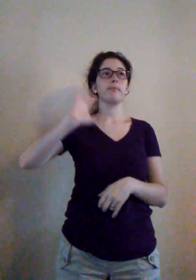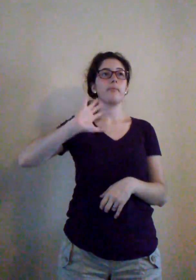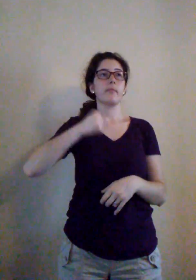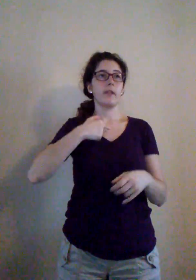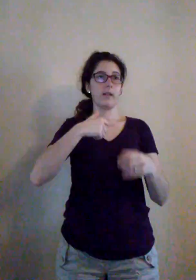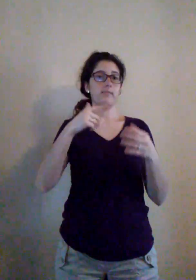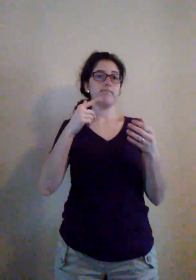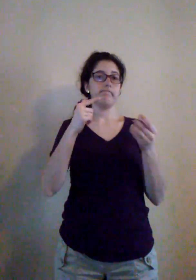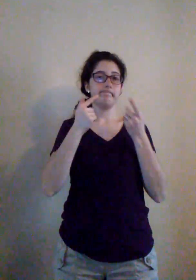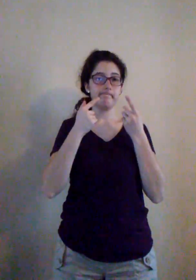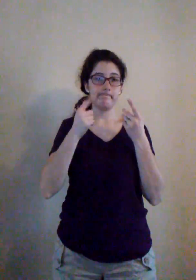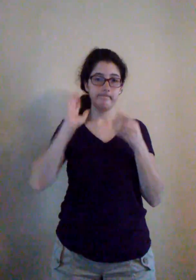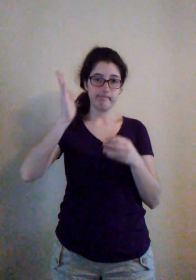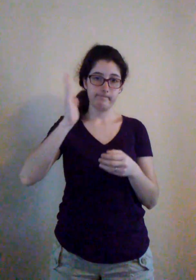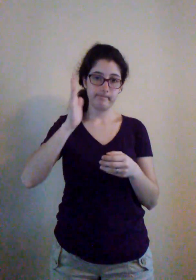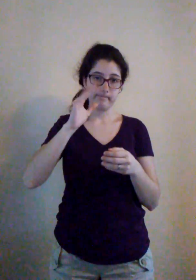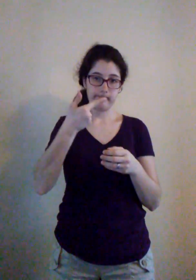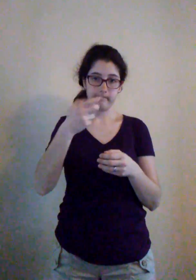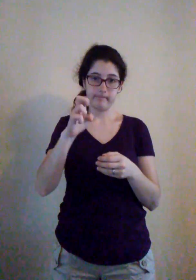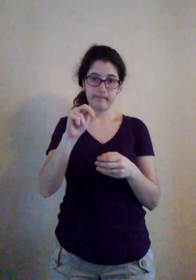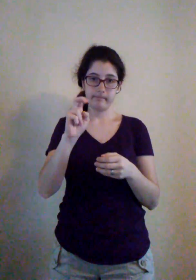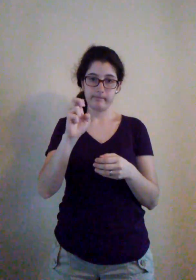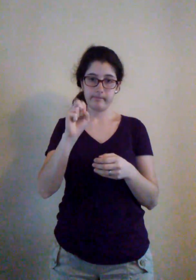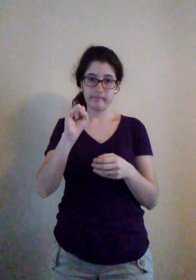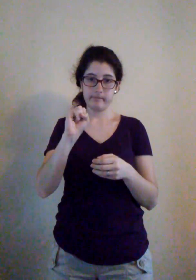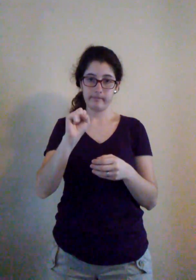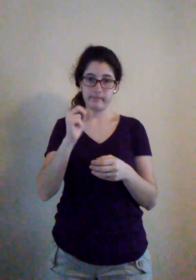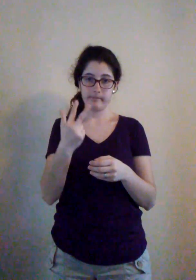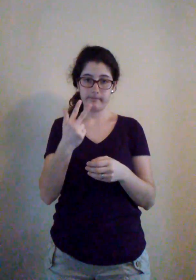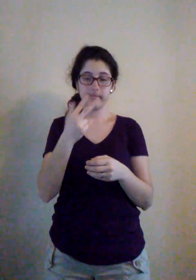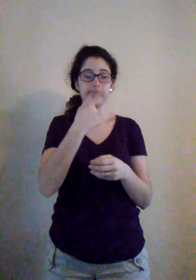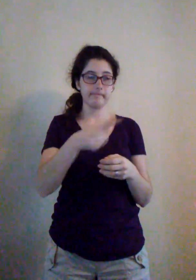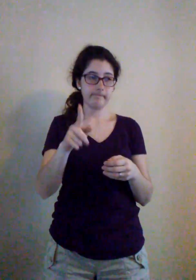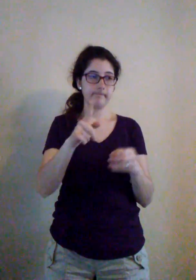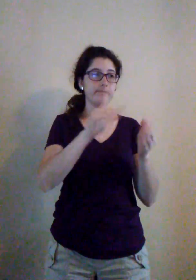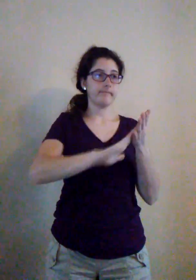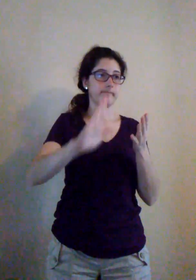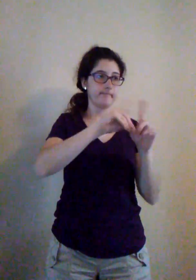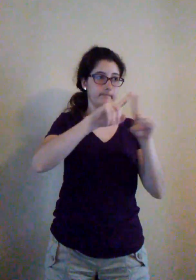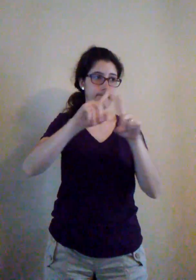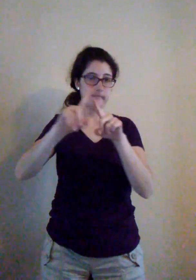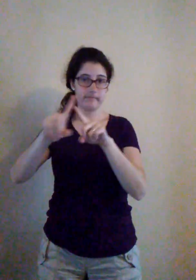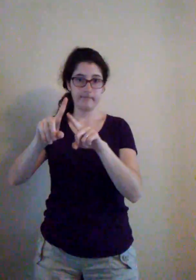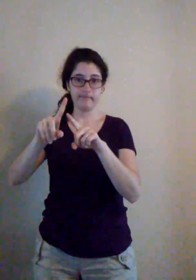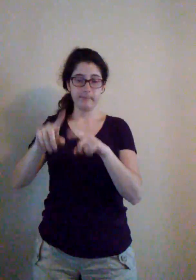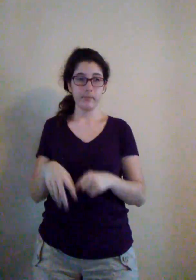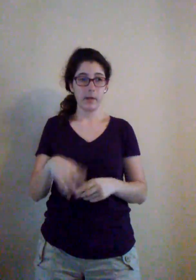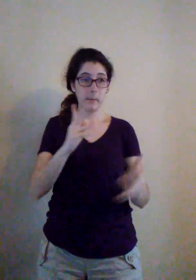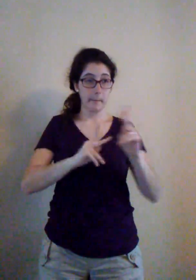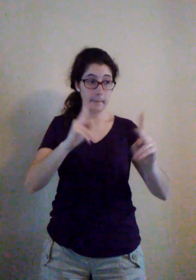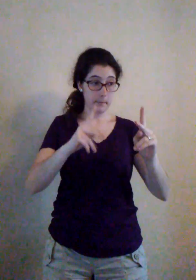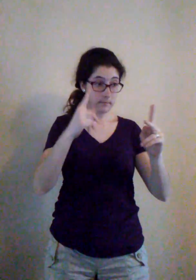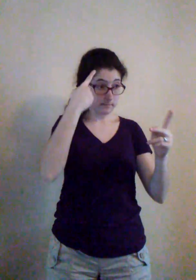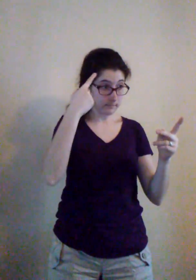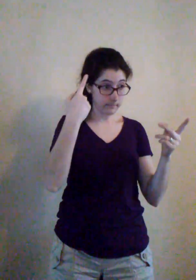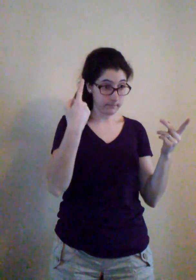and the people who give me most stick for it are rarely the non-Christians. They see the point right away. It's sometimes the